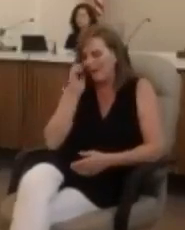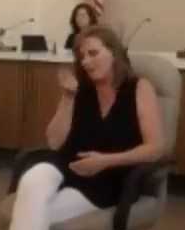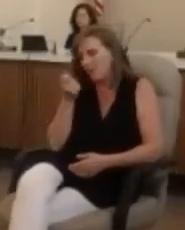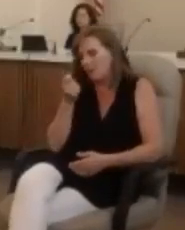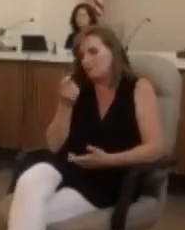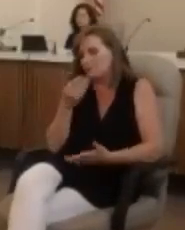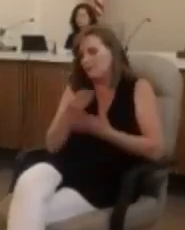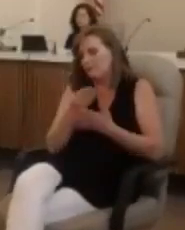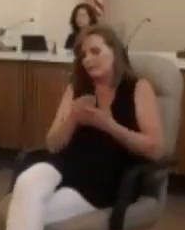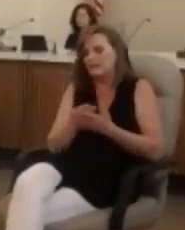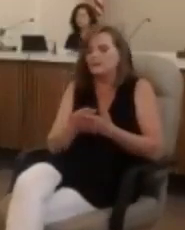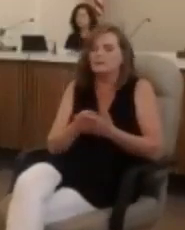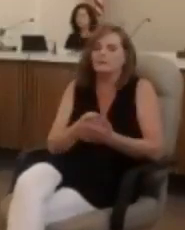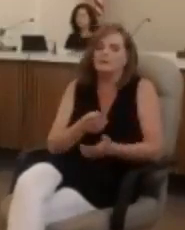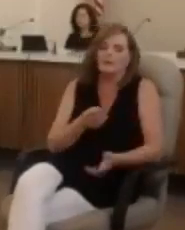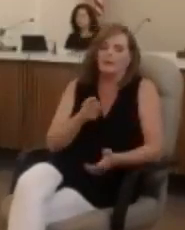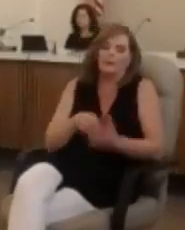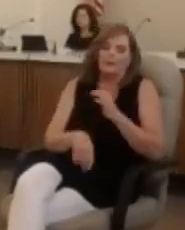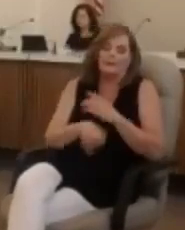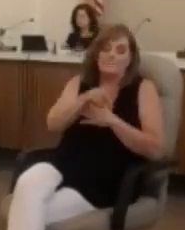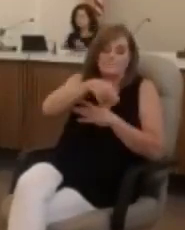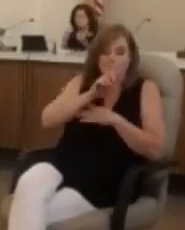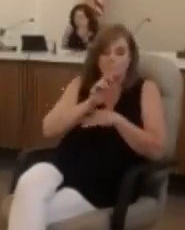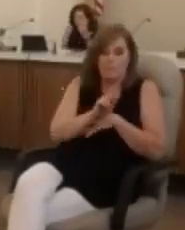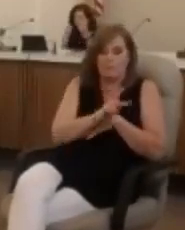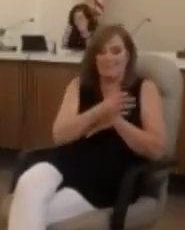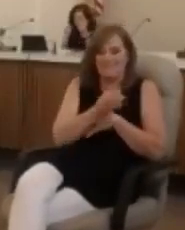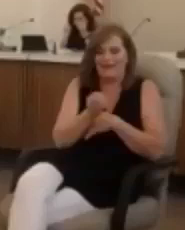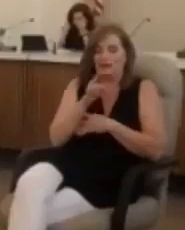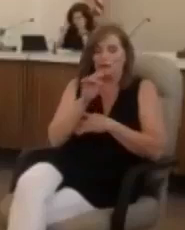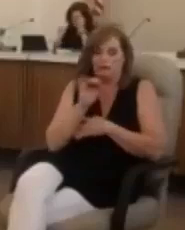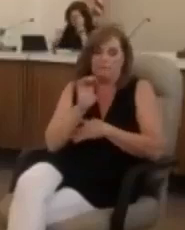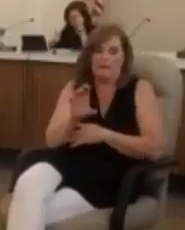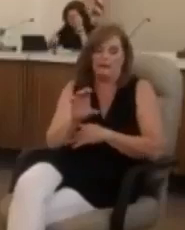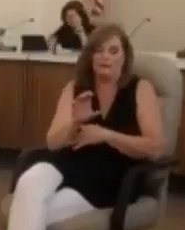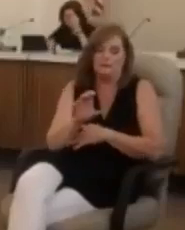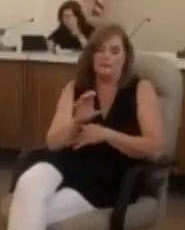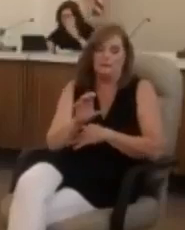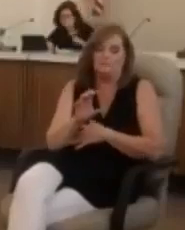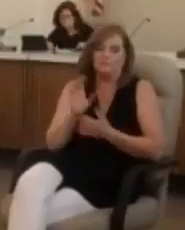and rec capital improvement funds.